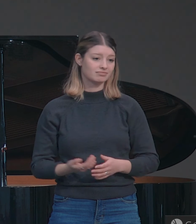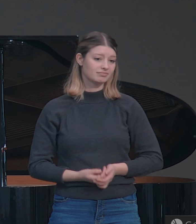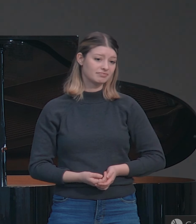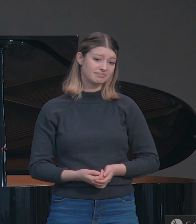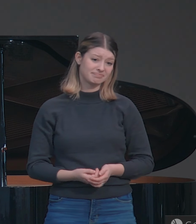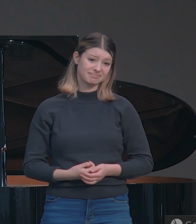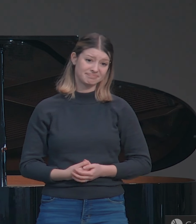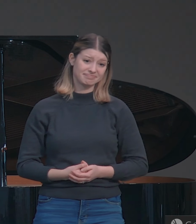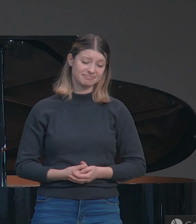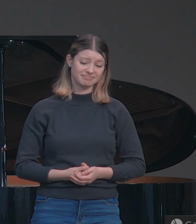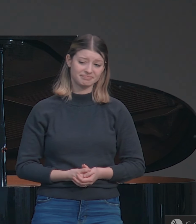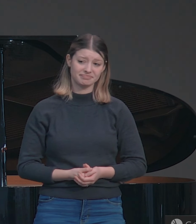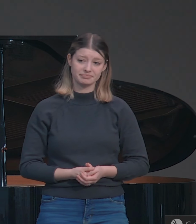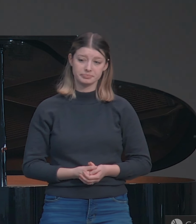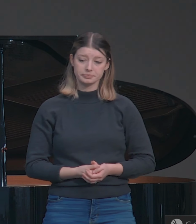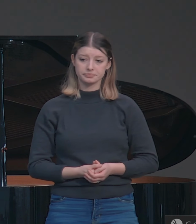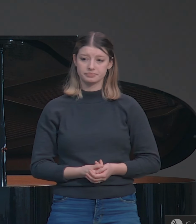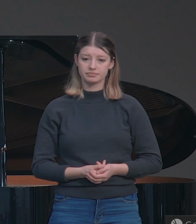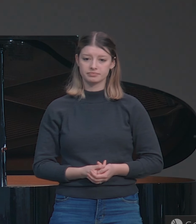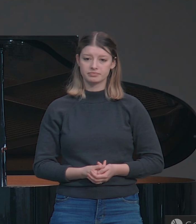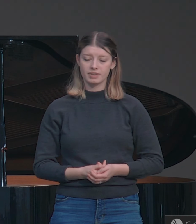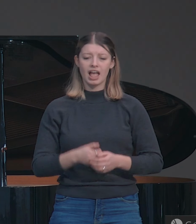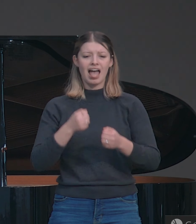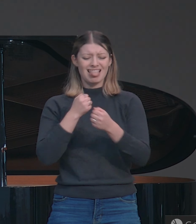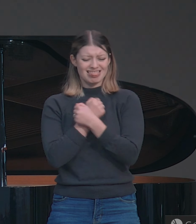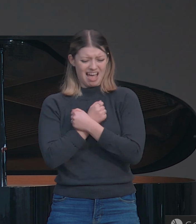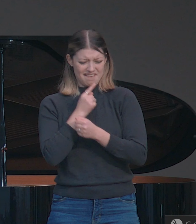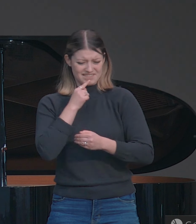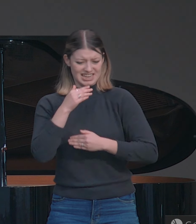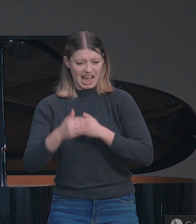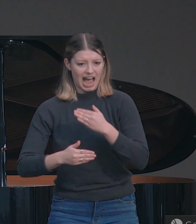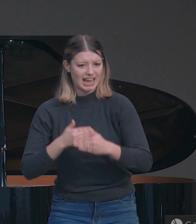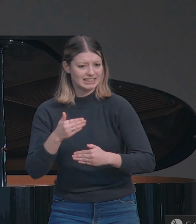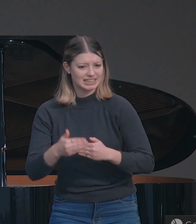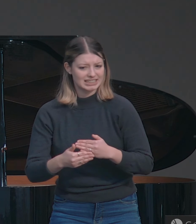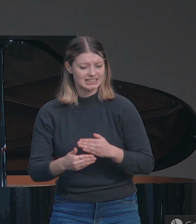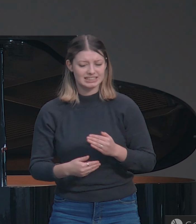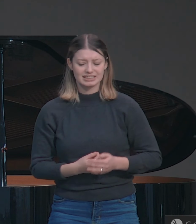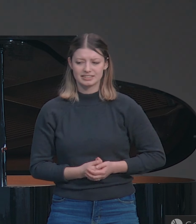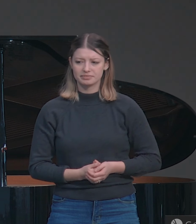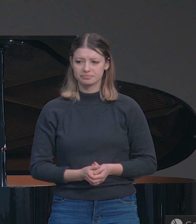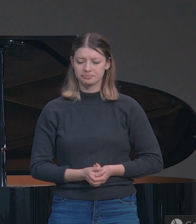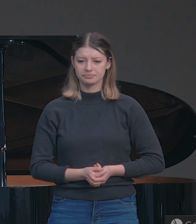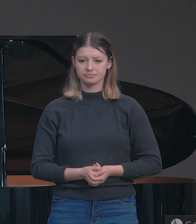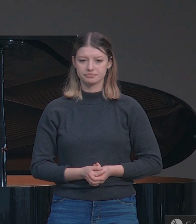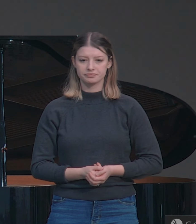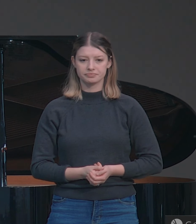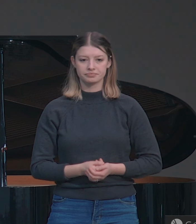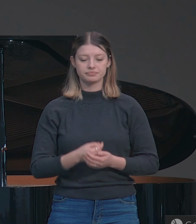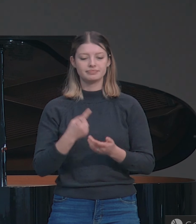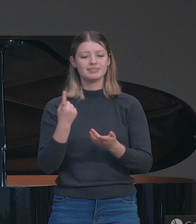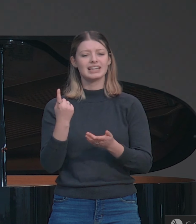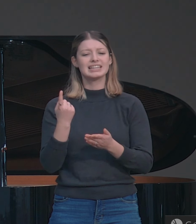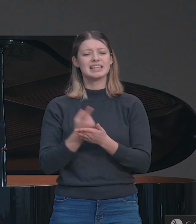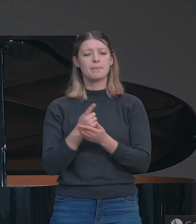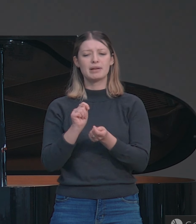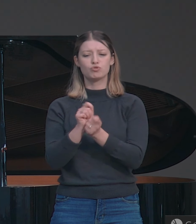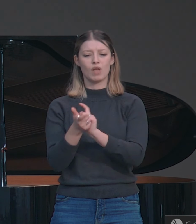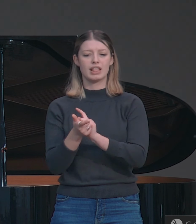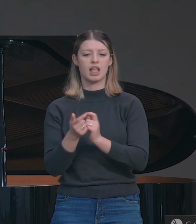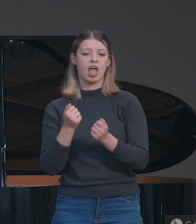And to love kindness. sometimes translated as love mercy